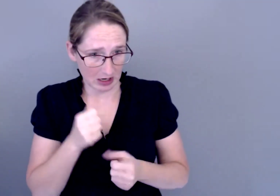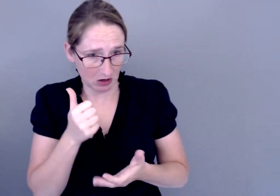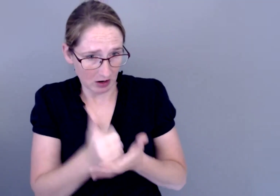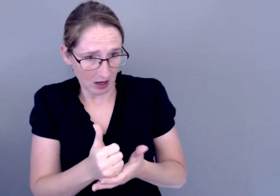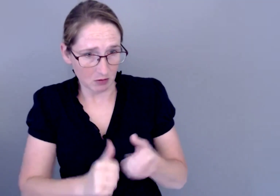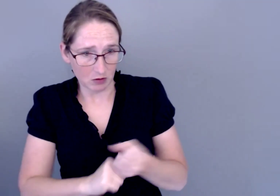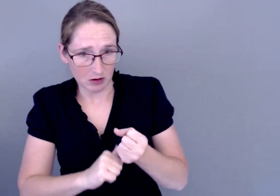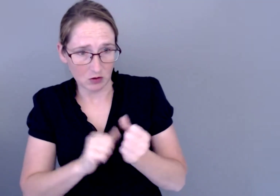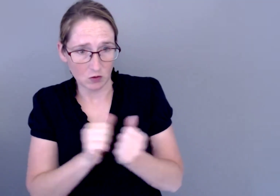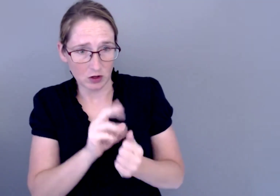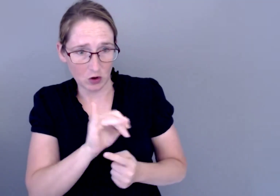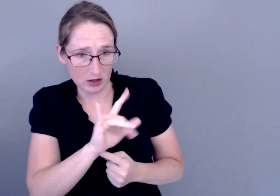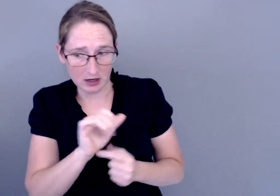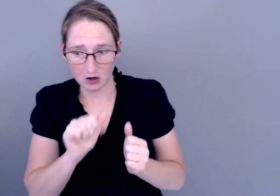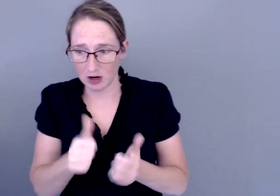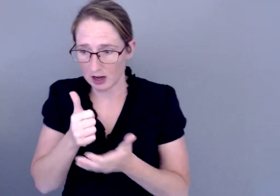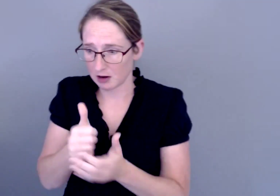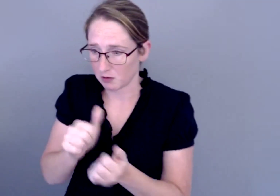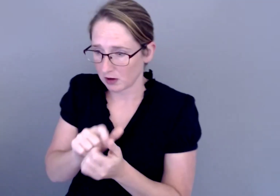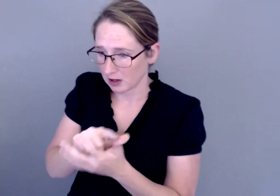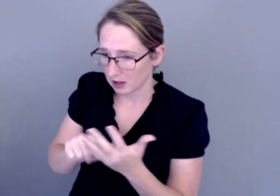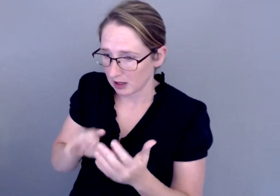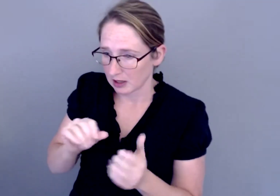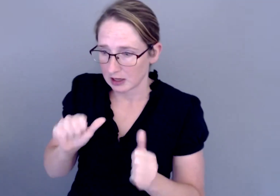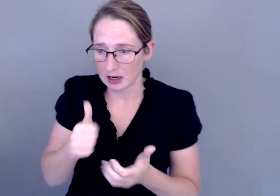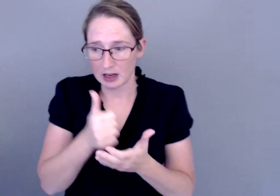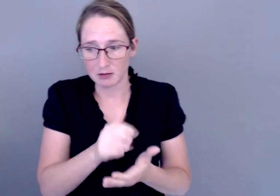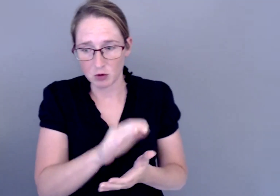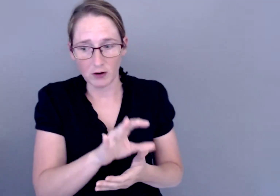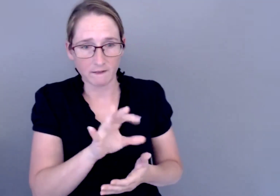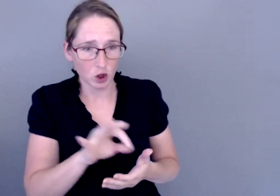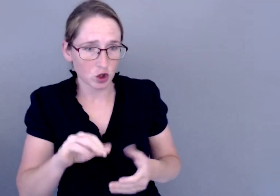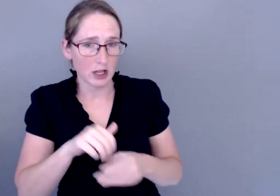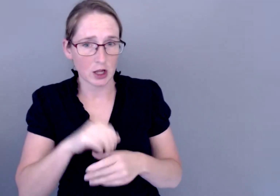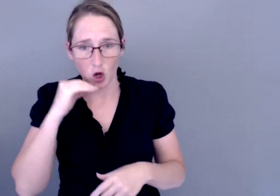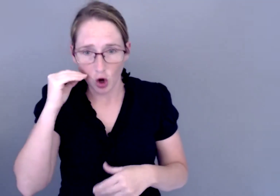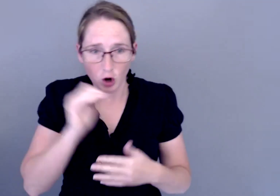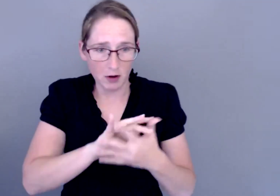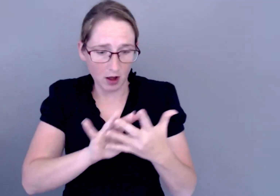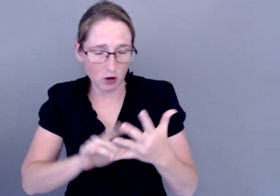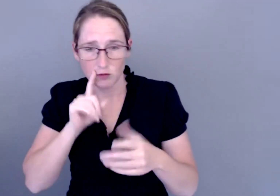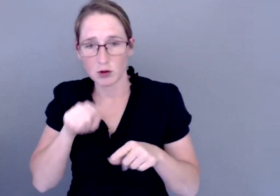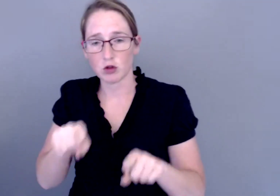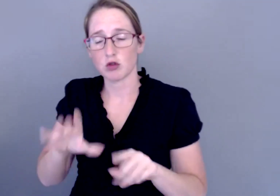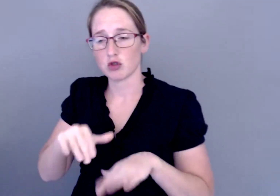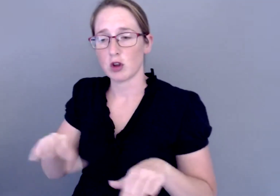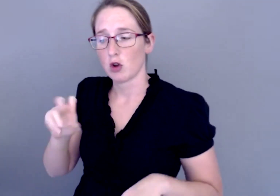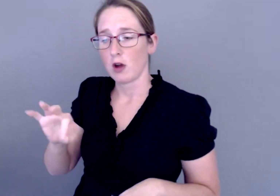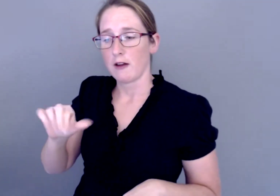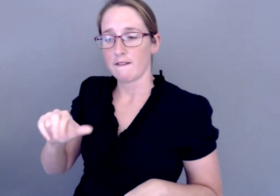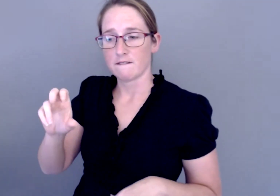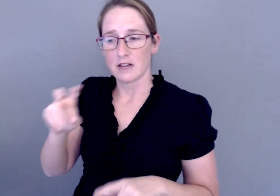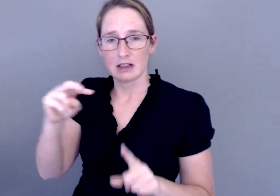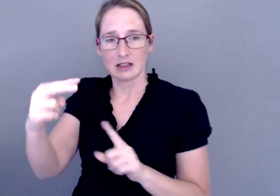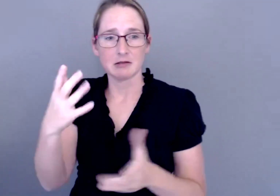help with rent assistance for this family? Can I help get furniture in the home? And so through a child welfare lens, we might be thinking about it